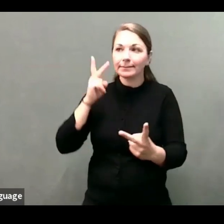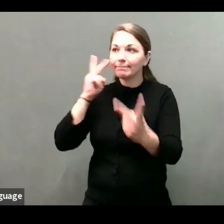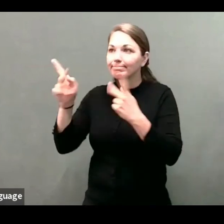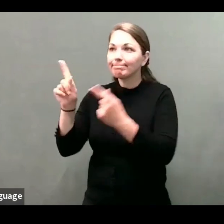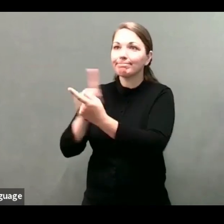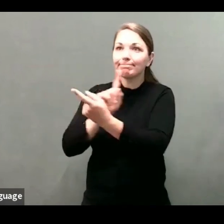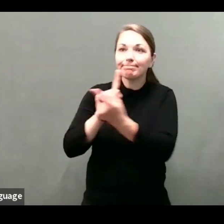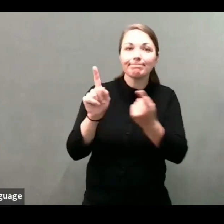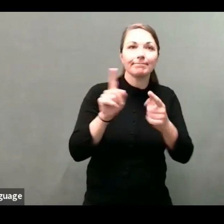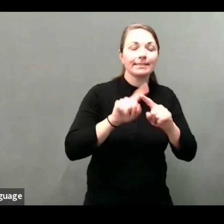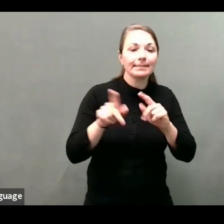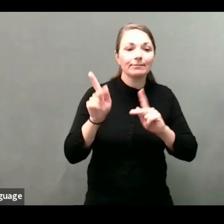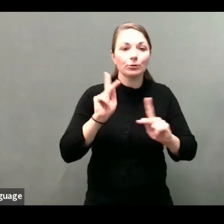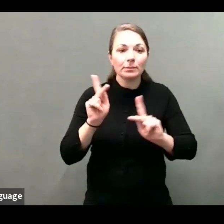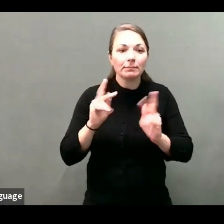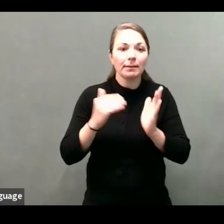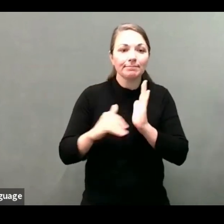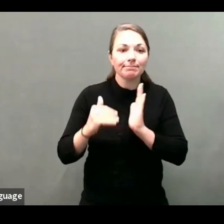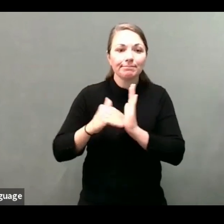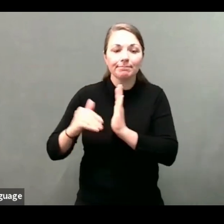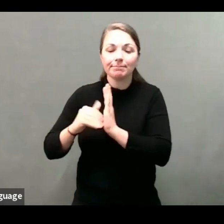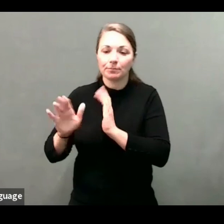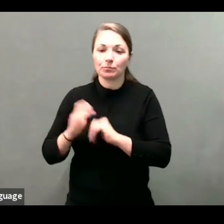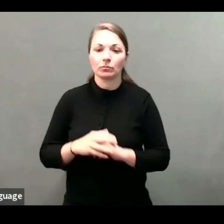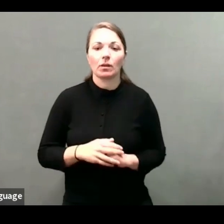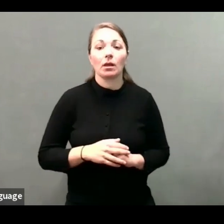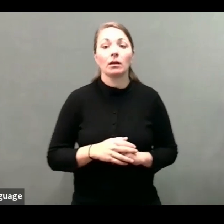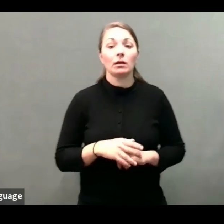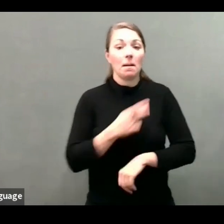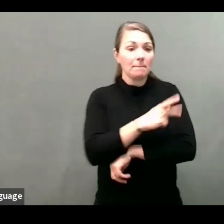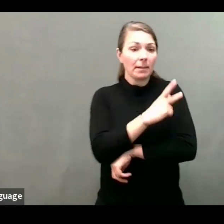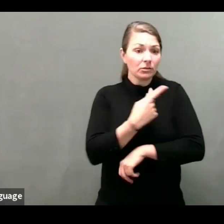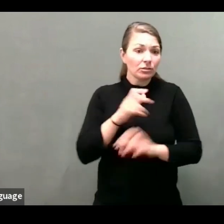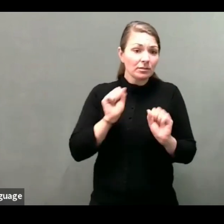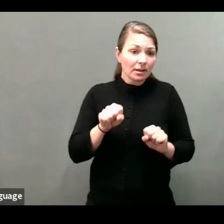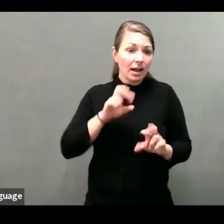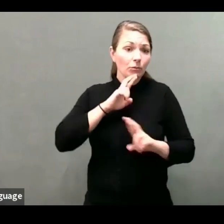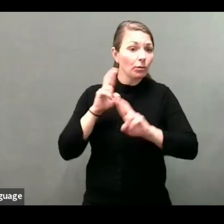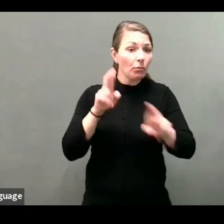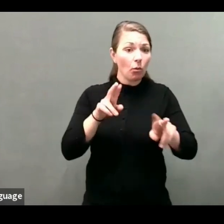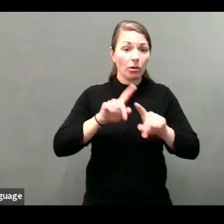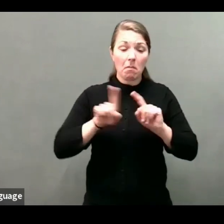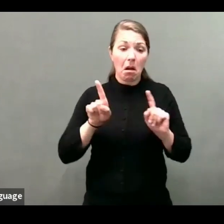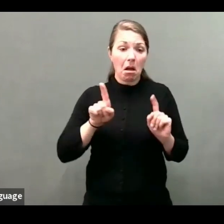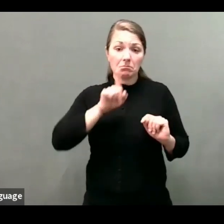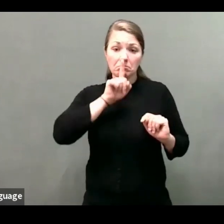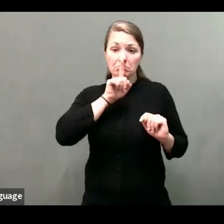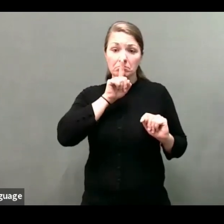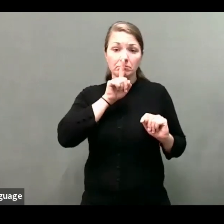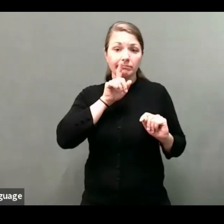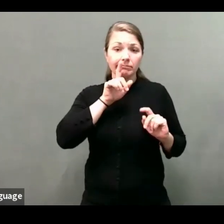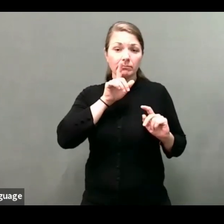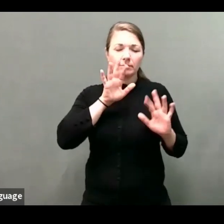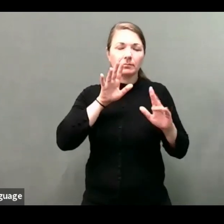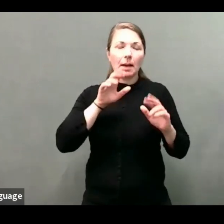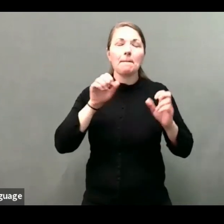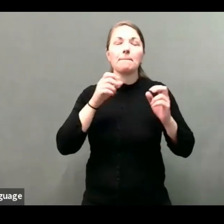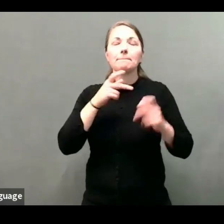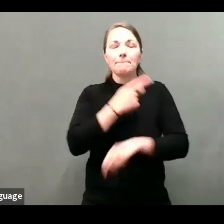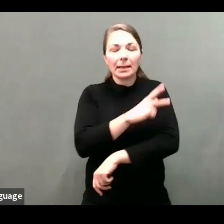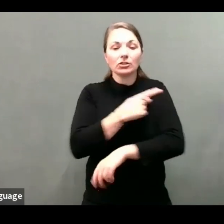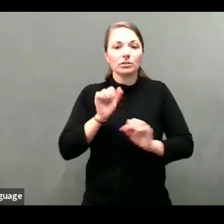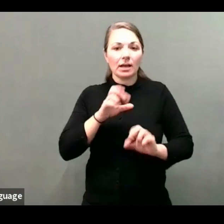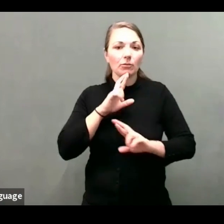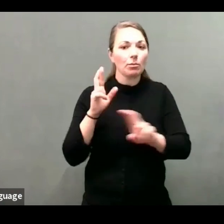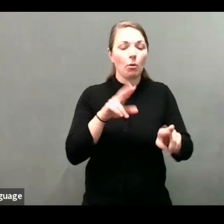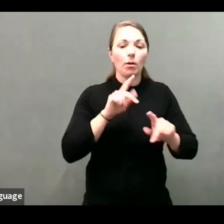Patients can also report but then not have evidence collected. The investigation may not be as strong, but again, that's something